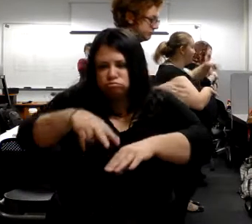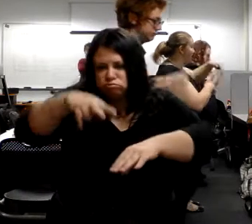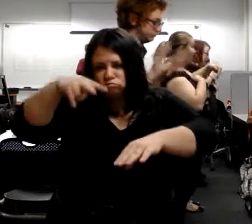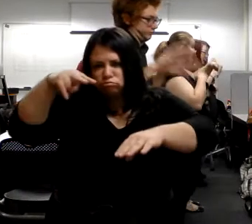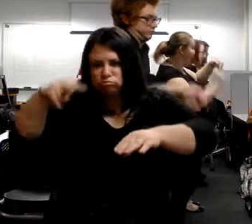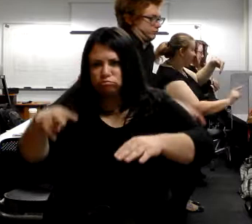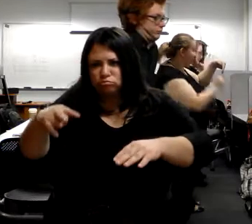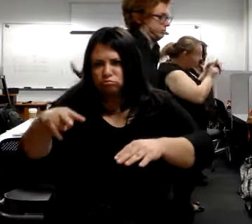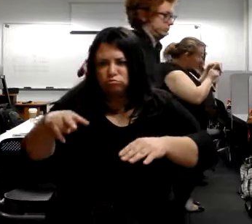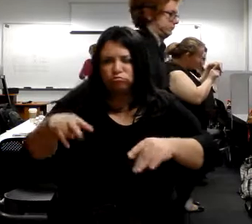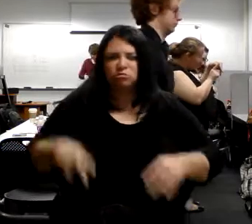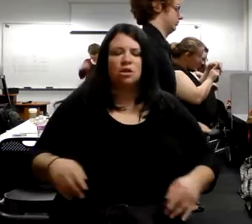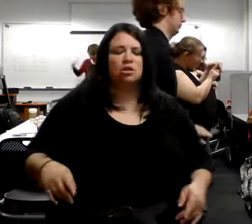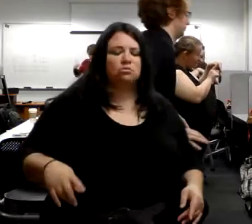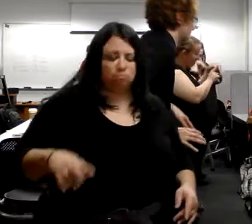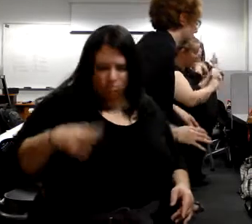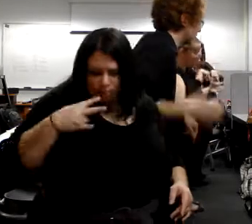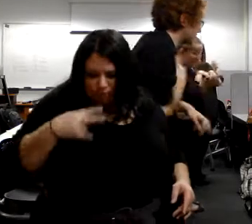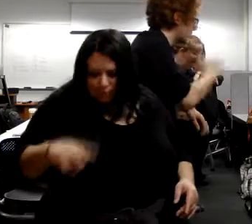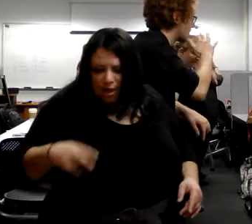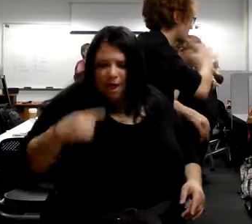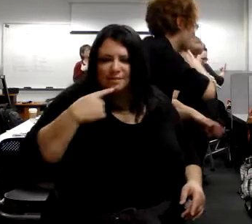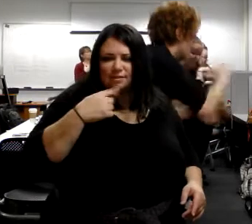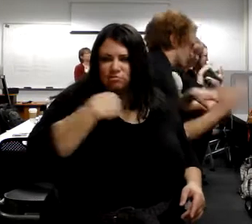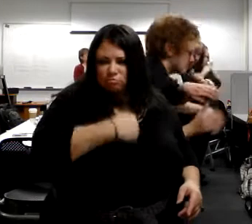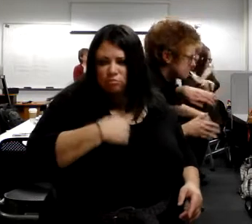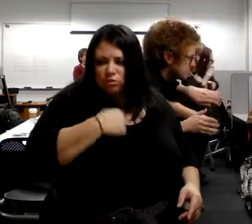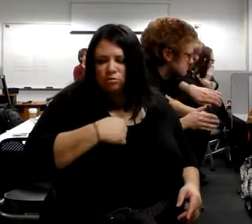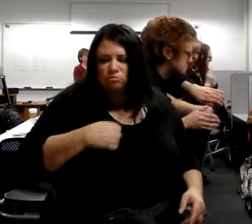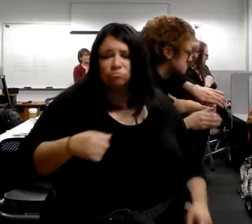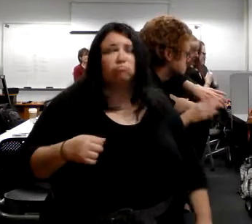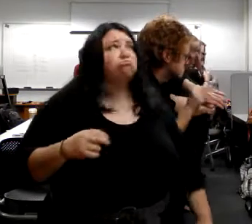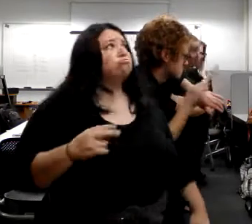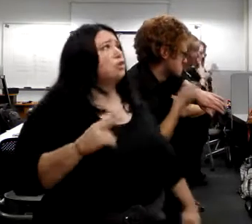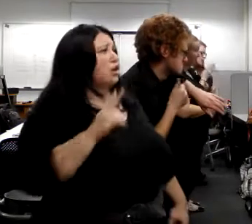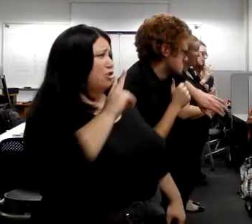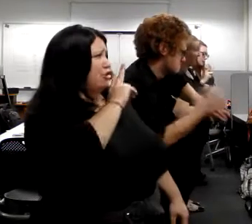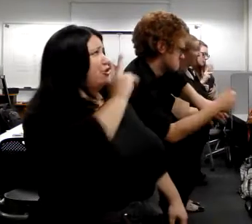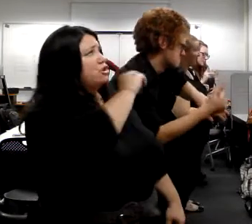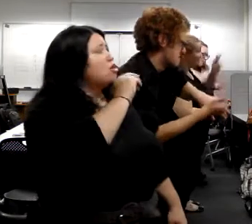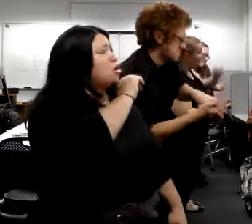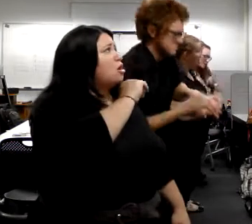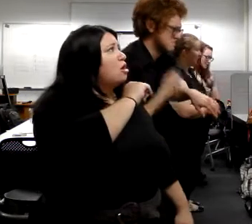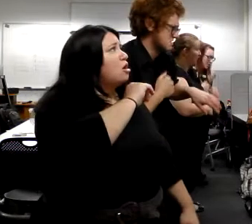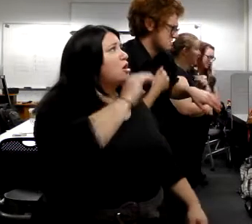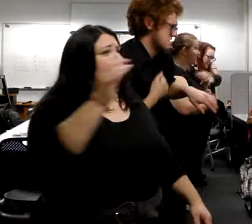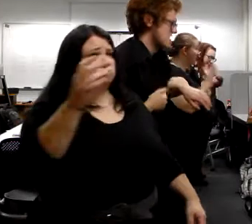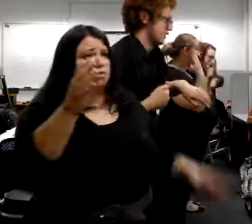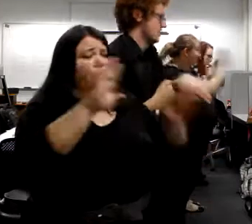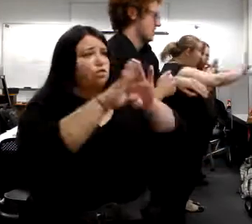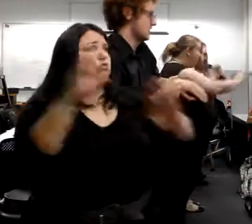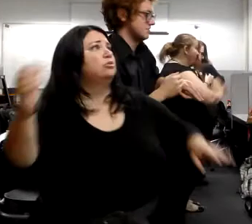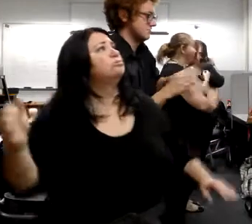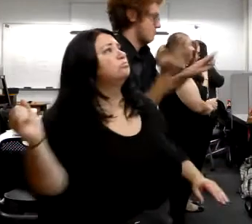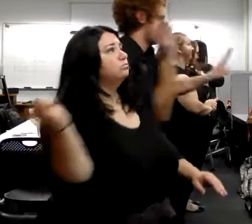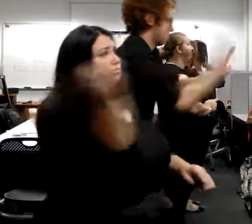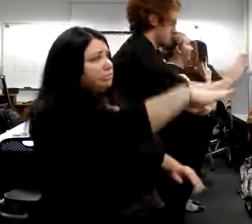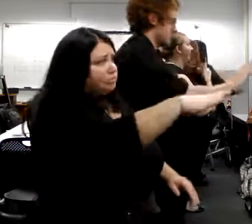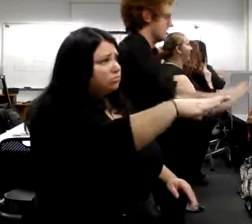now. And I said, no, I'm not gonna. And I shut the door in their faces. I don't